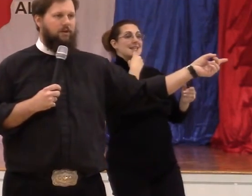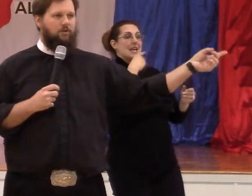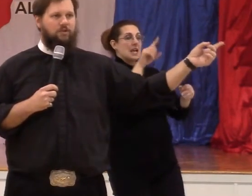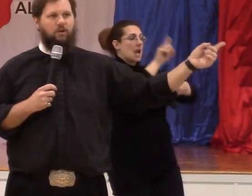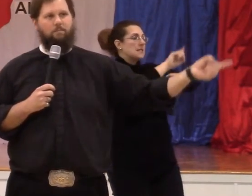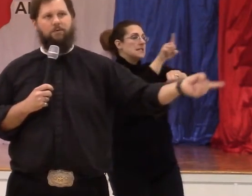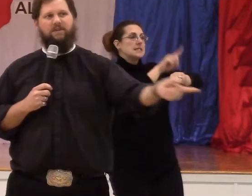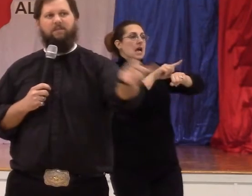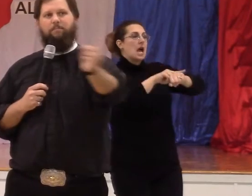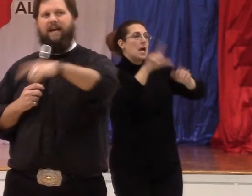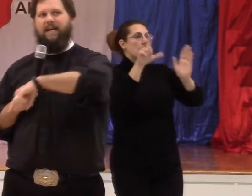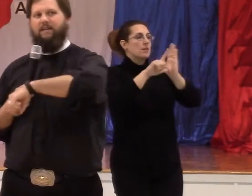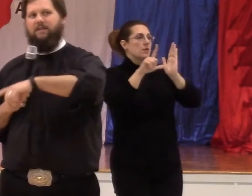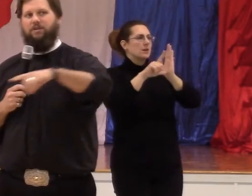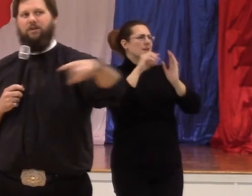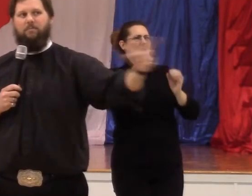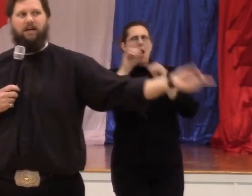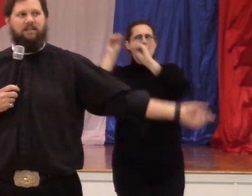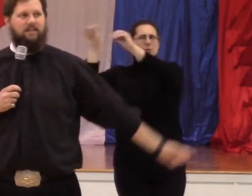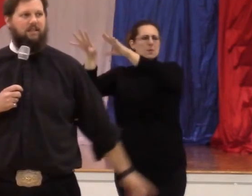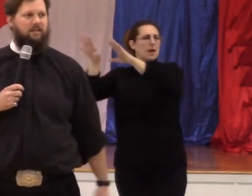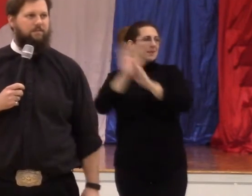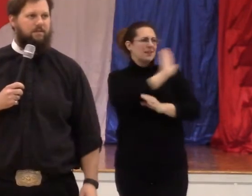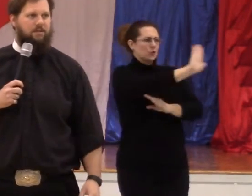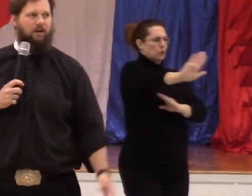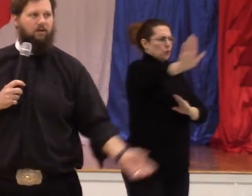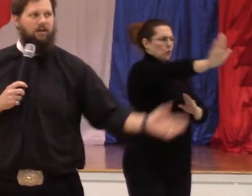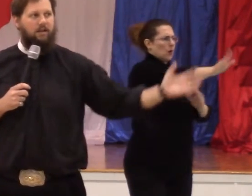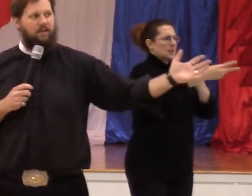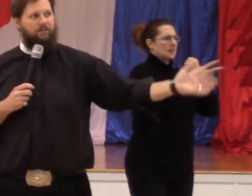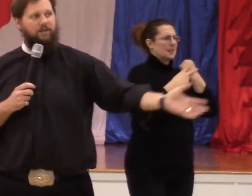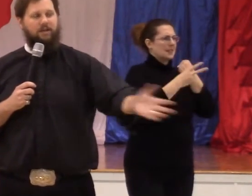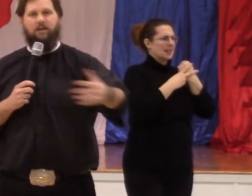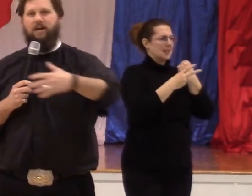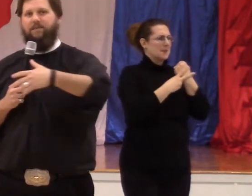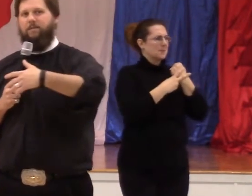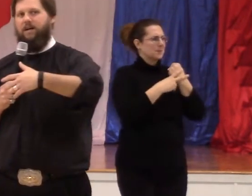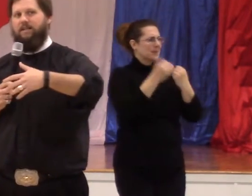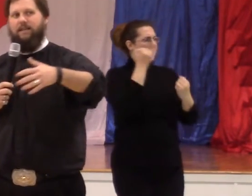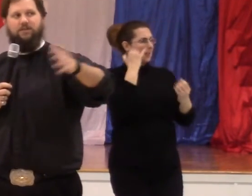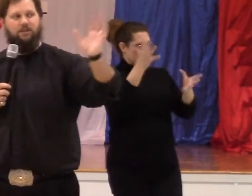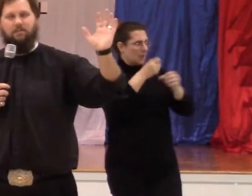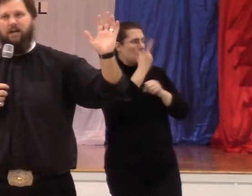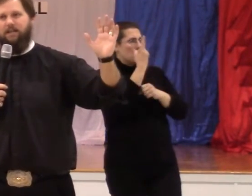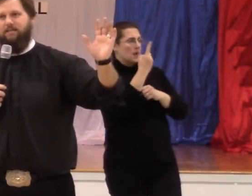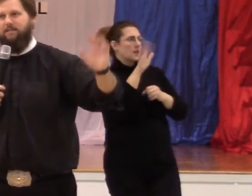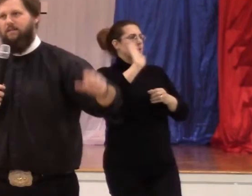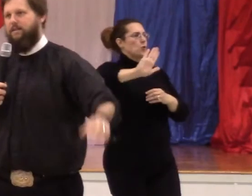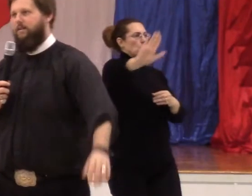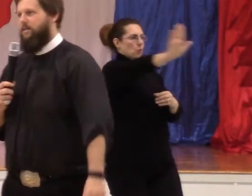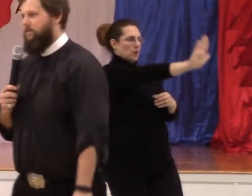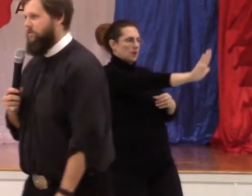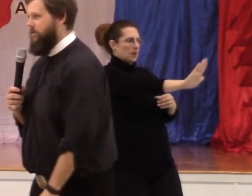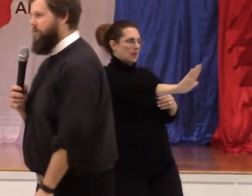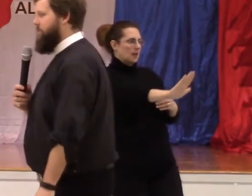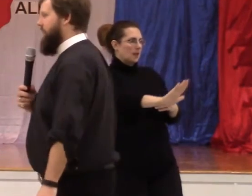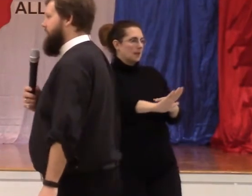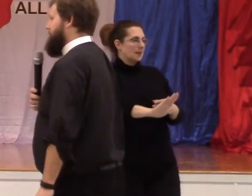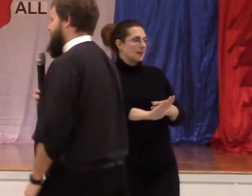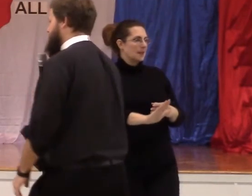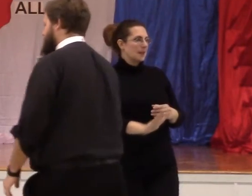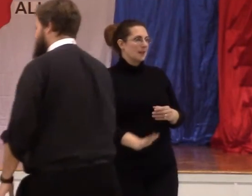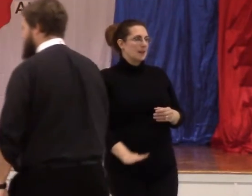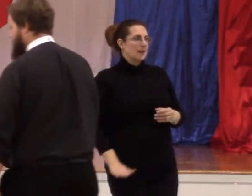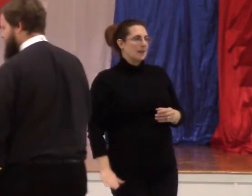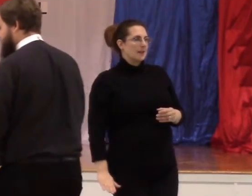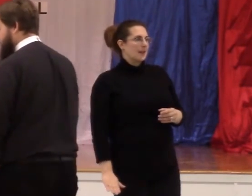on those, don't put them back. That's your mug to keep. So if you get a coffee mug, that's your mug. So you can take that